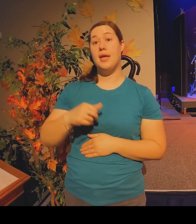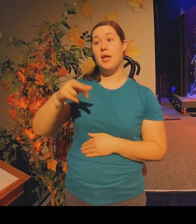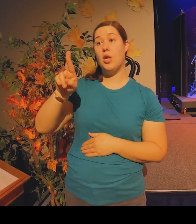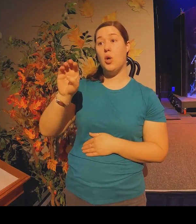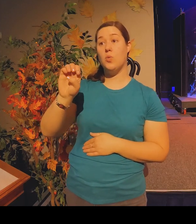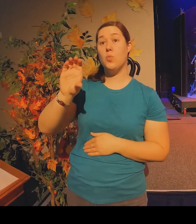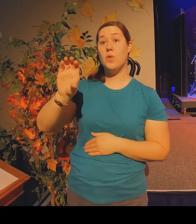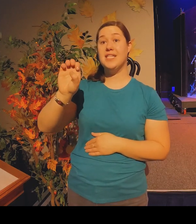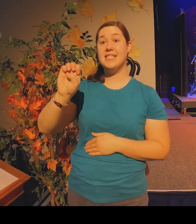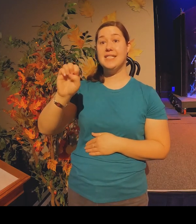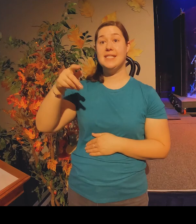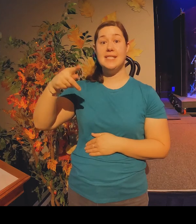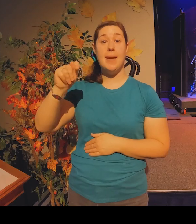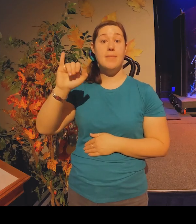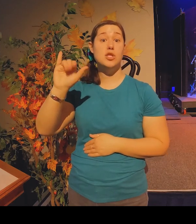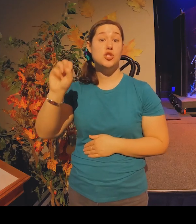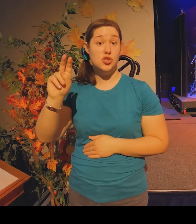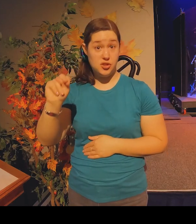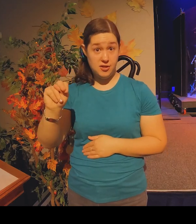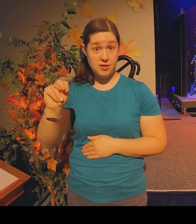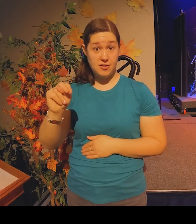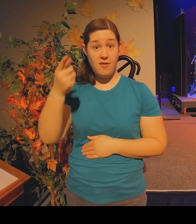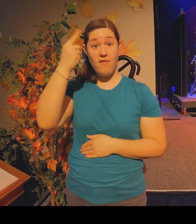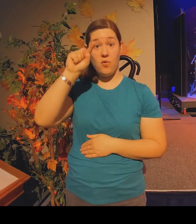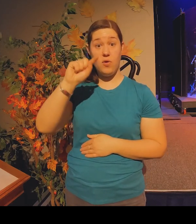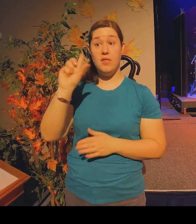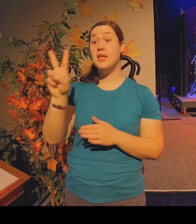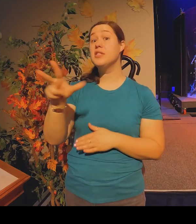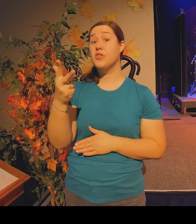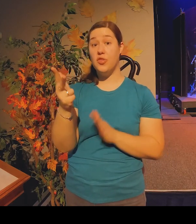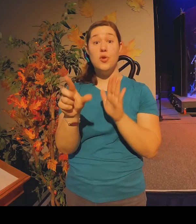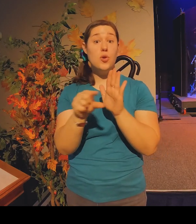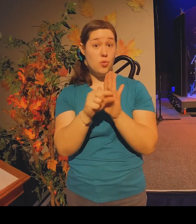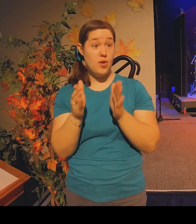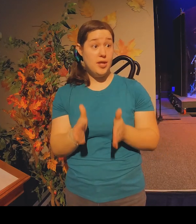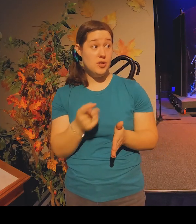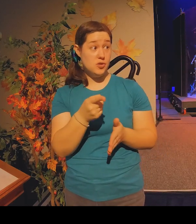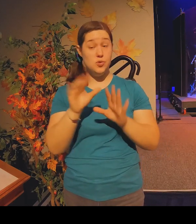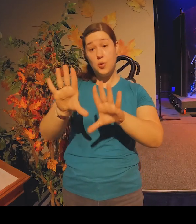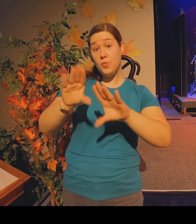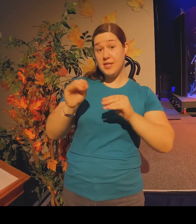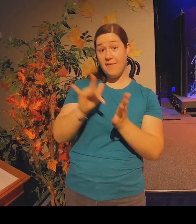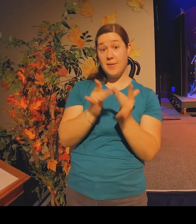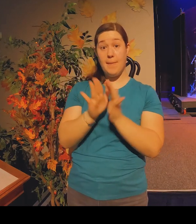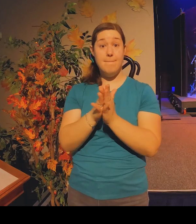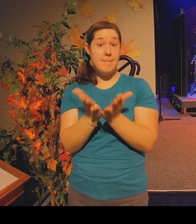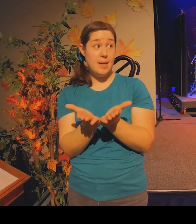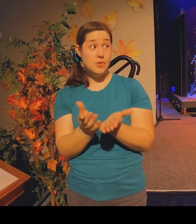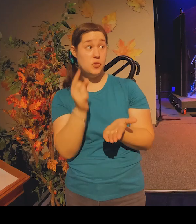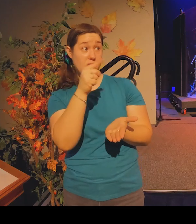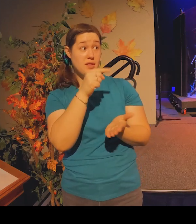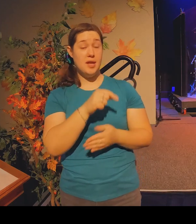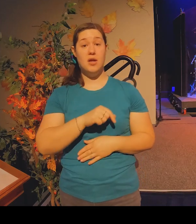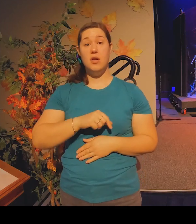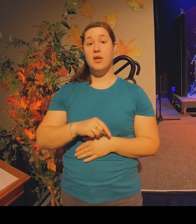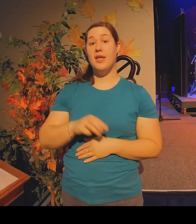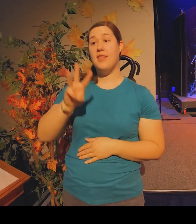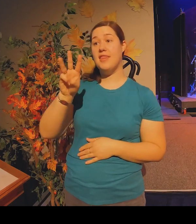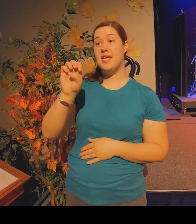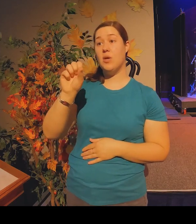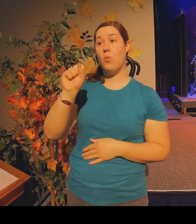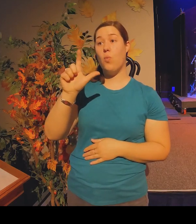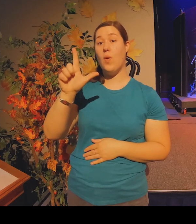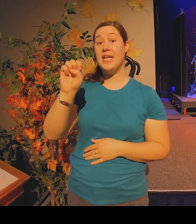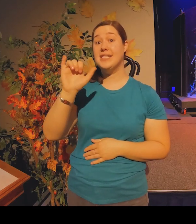and getting their Bibles right after this service in the Wesley Center. And so come and join them and congratulate them.